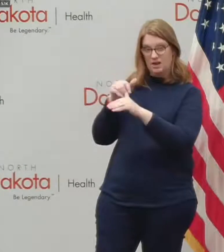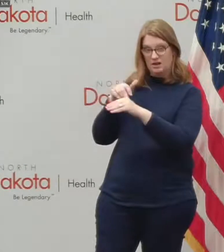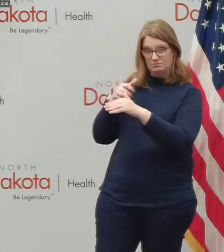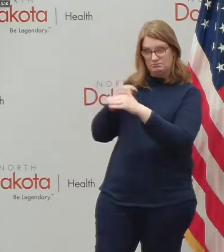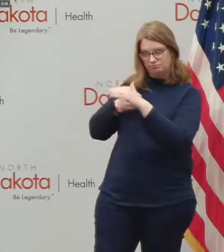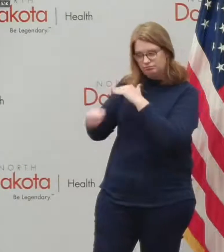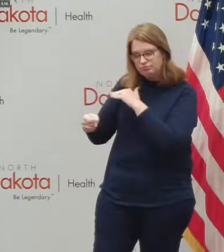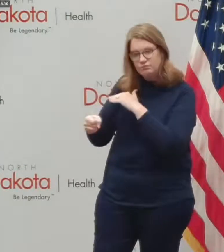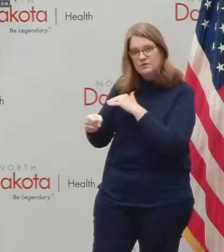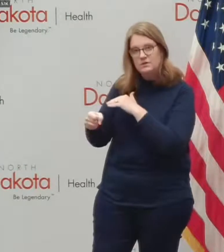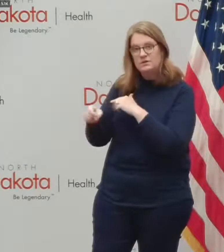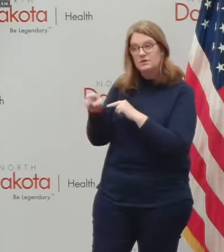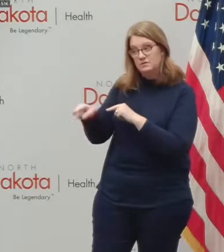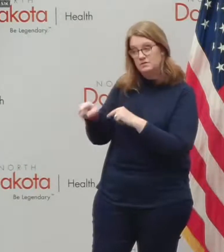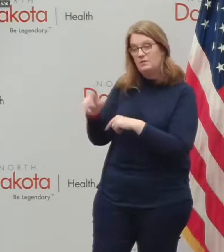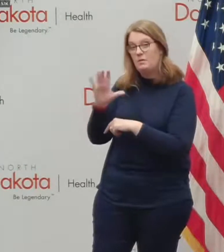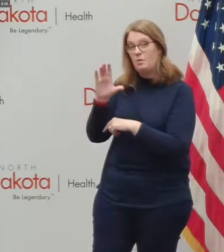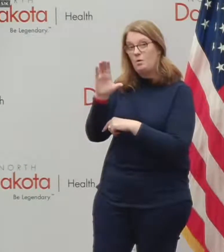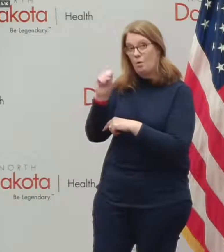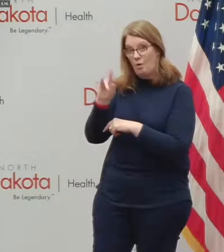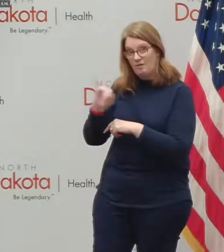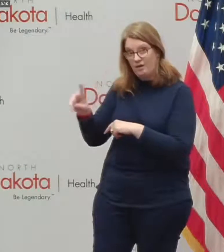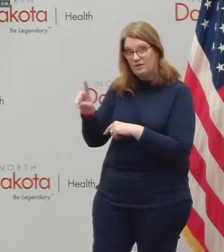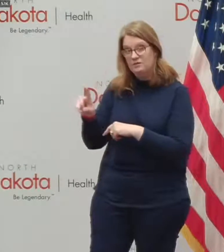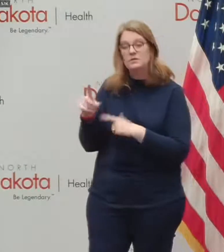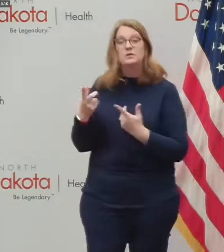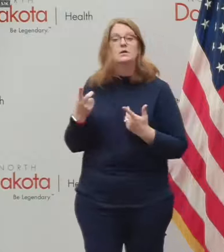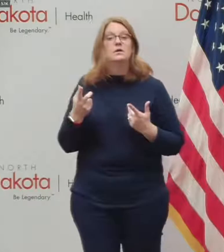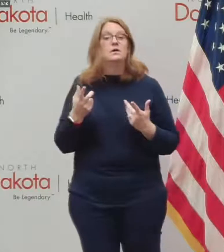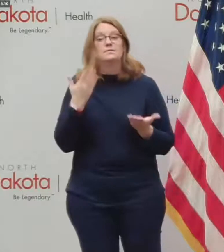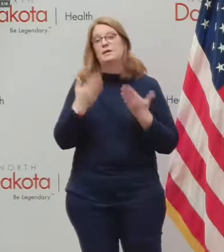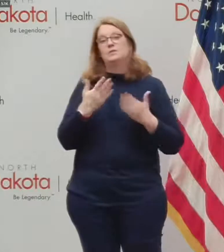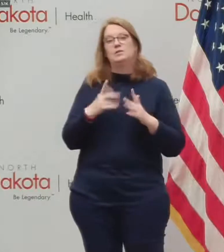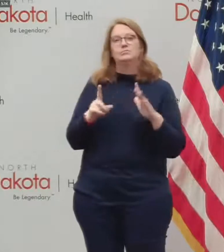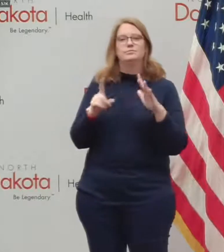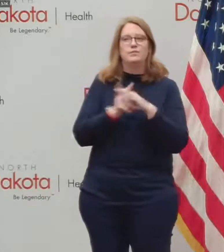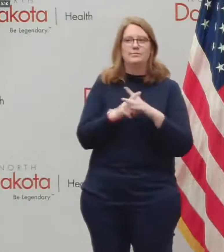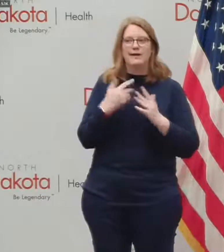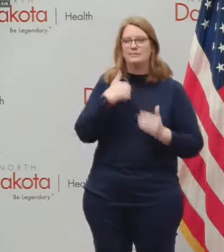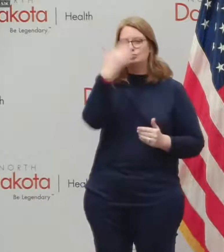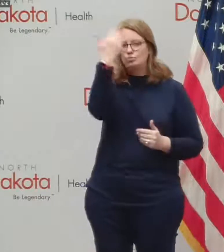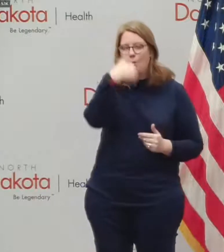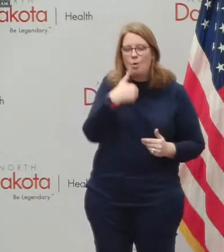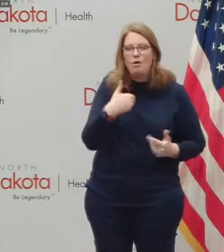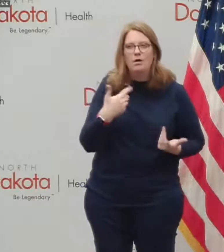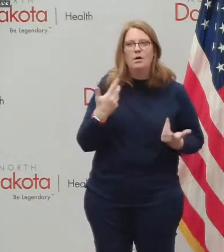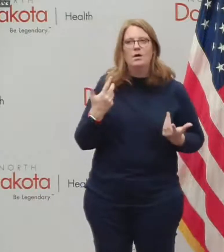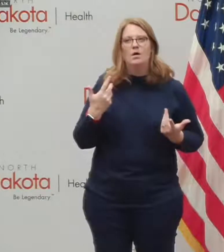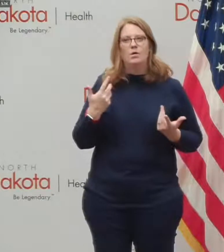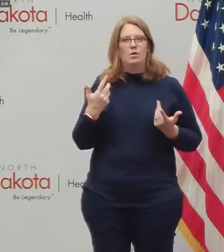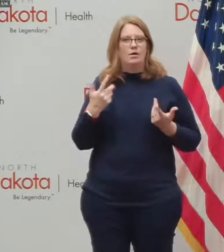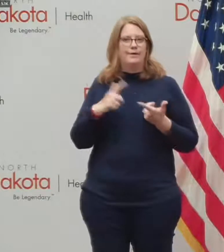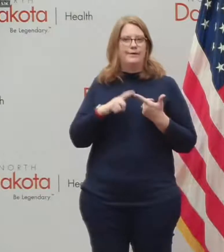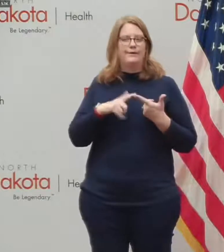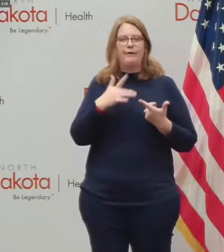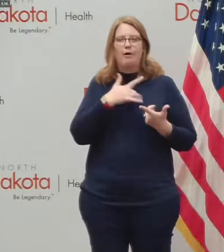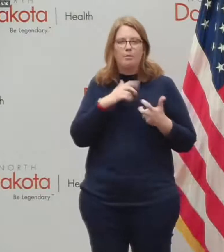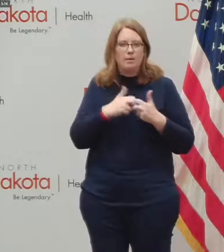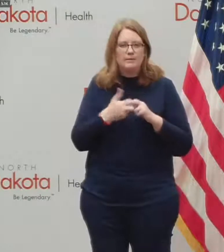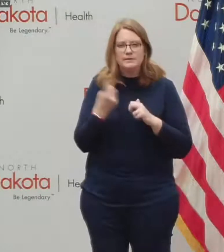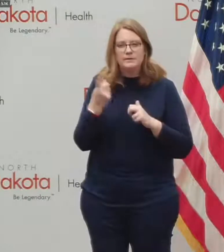COVID. Once someone is in the hospital, say if you come in with a stroke, you come in because you're admitted because of a heart